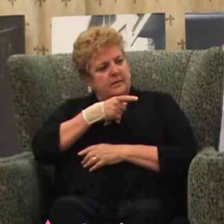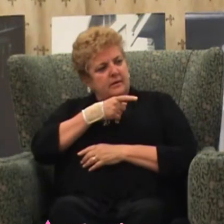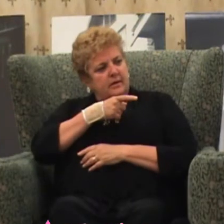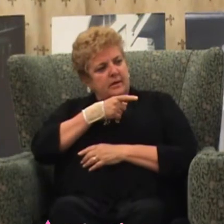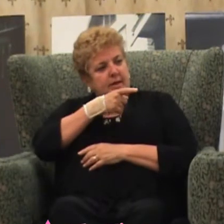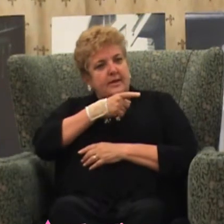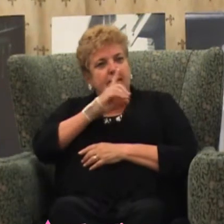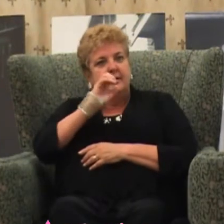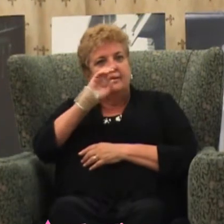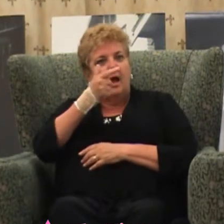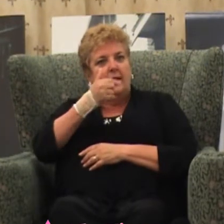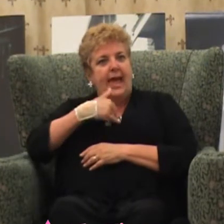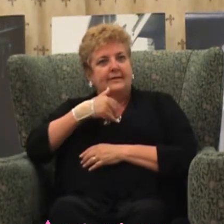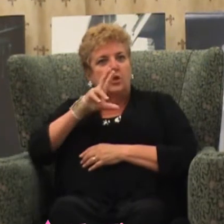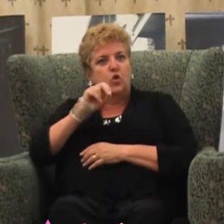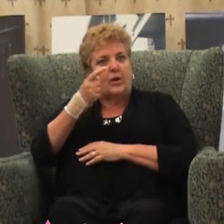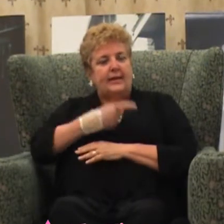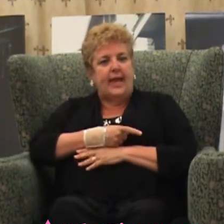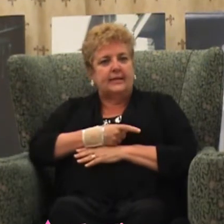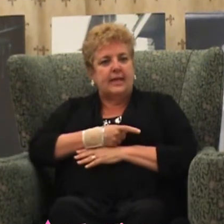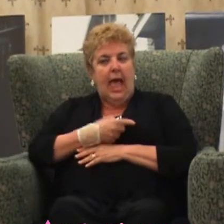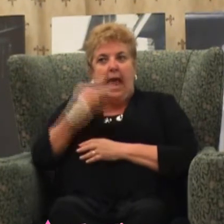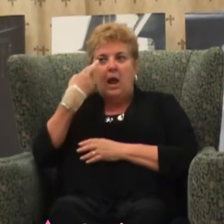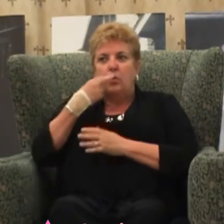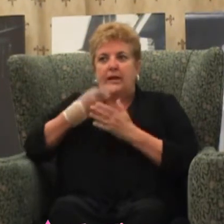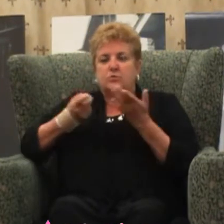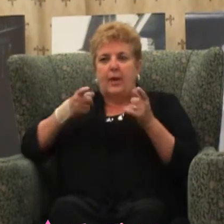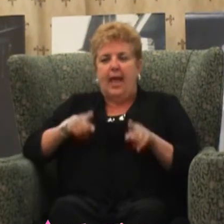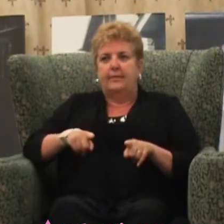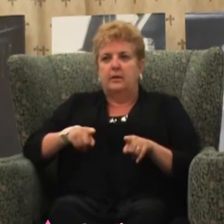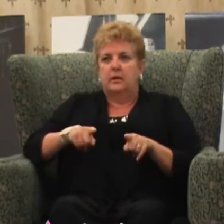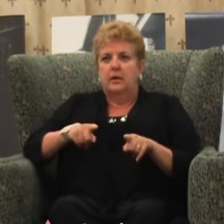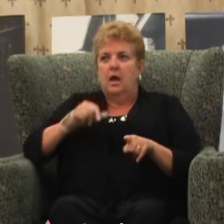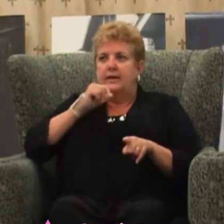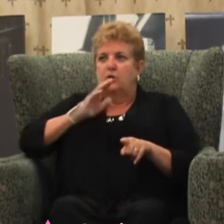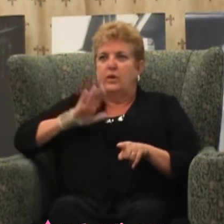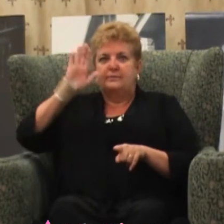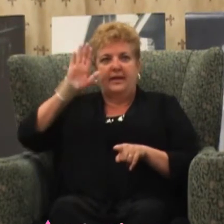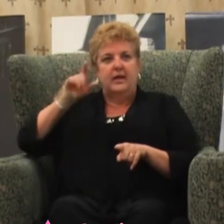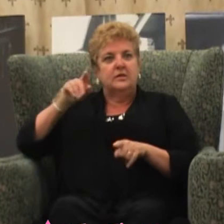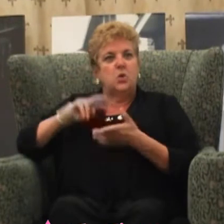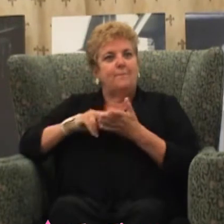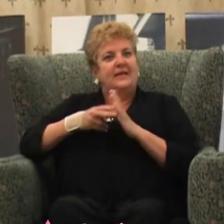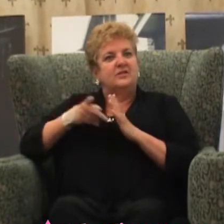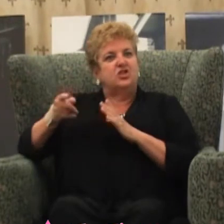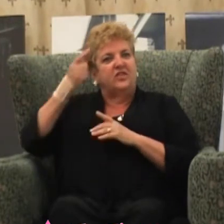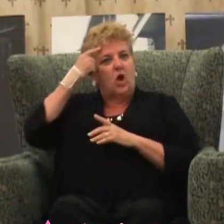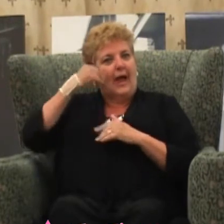days. And I realized what happened. All of a sudden, I didn't raise my hand, so she thought I had 30 days. And I'm thinking,